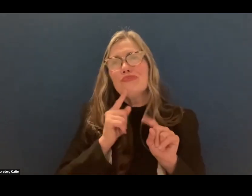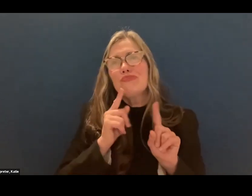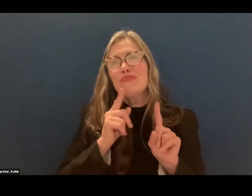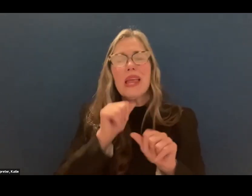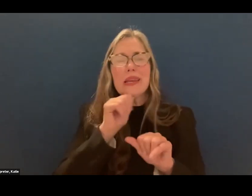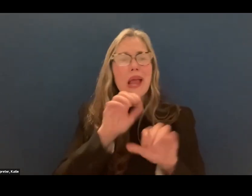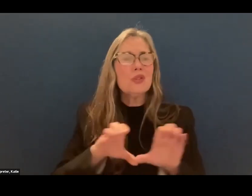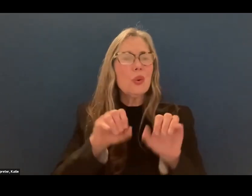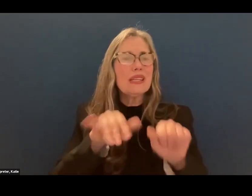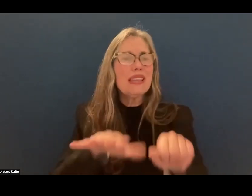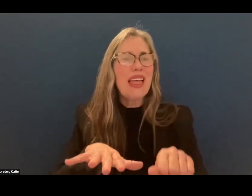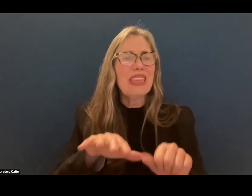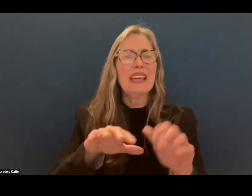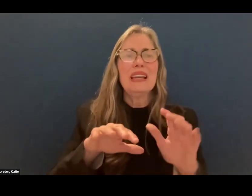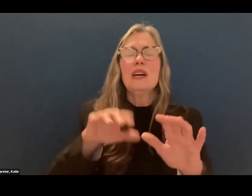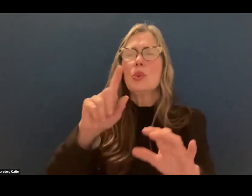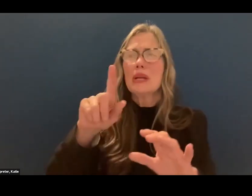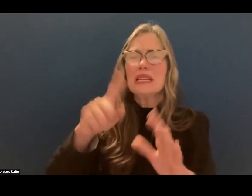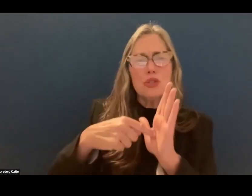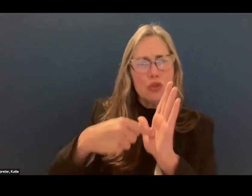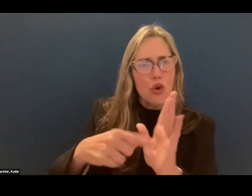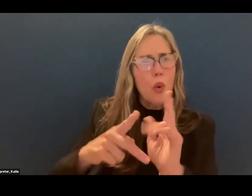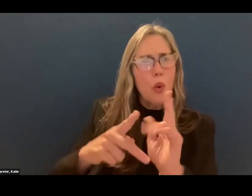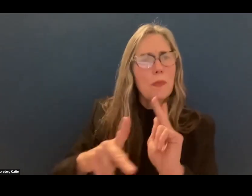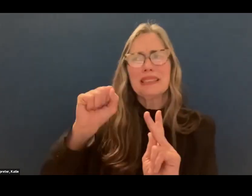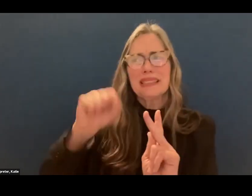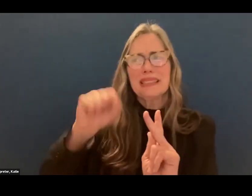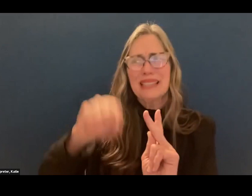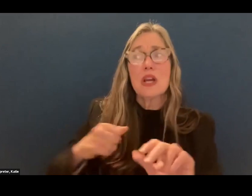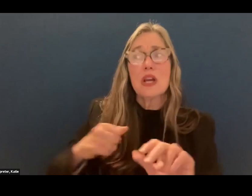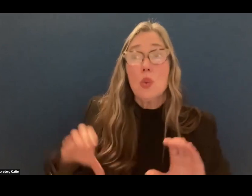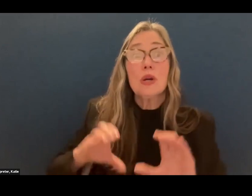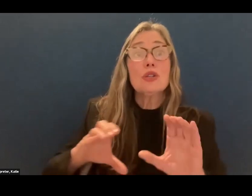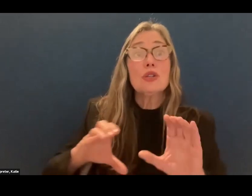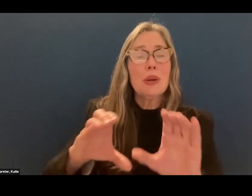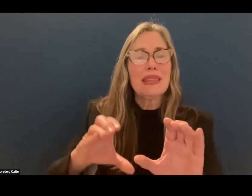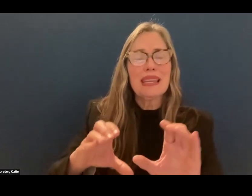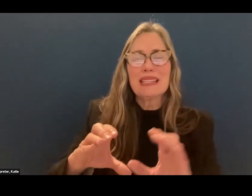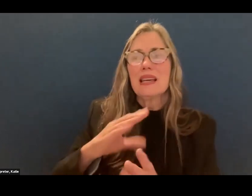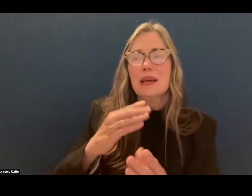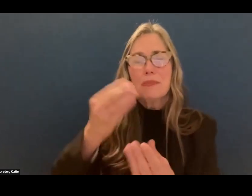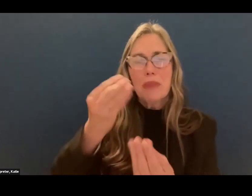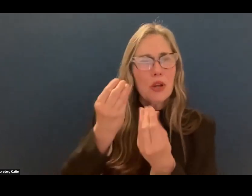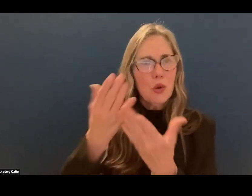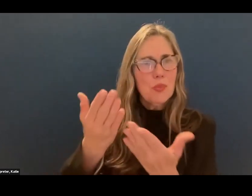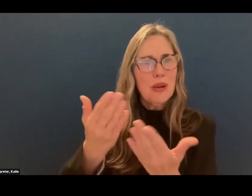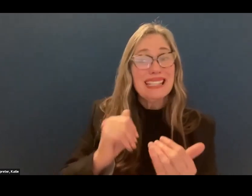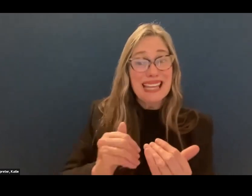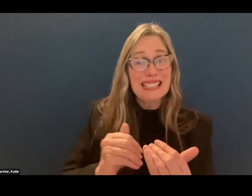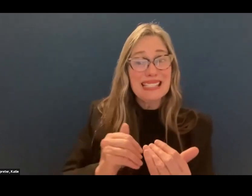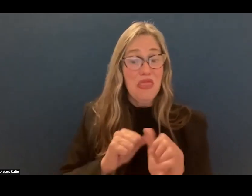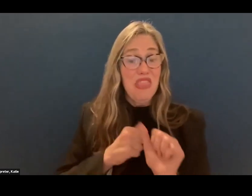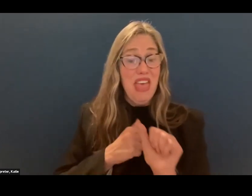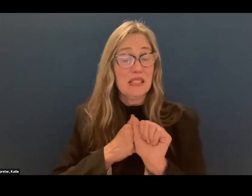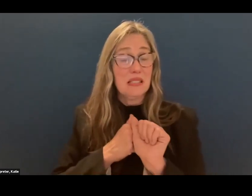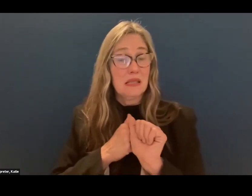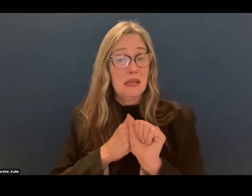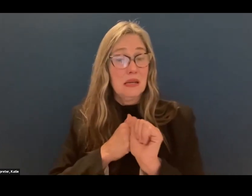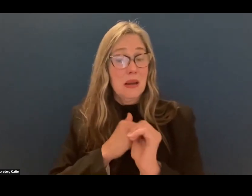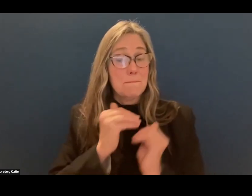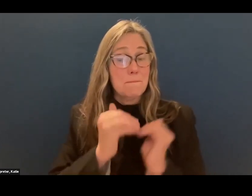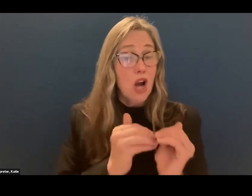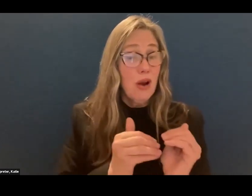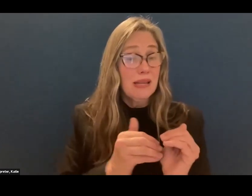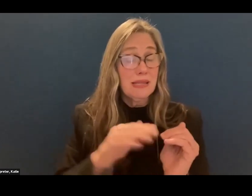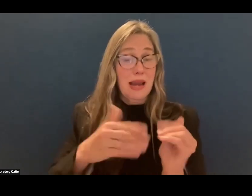that comes as a part of just communicating, yes, that's in progress, or yes, we've done that, or, taking